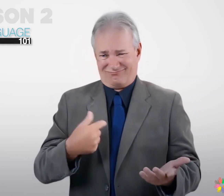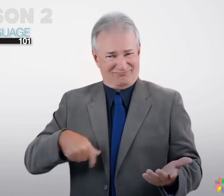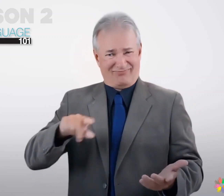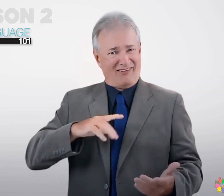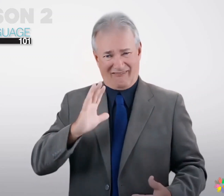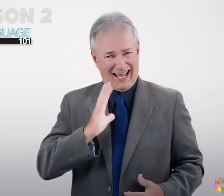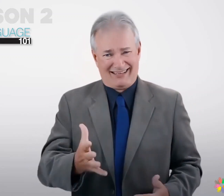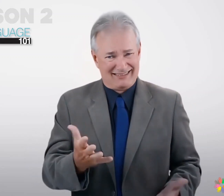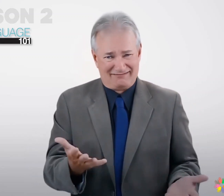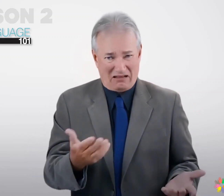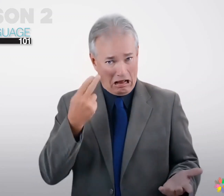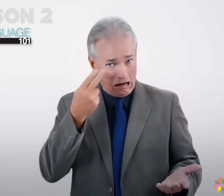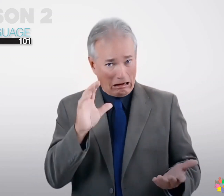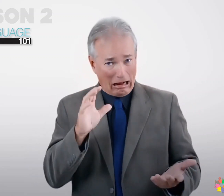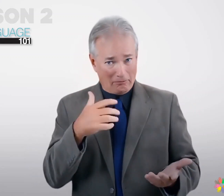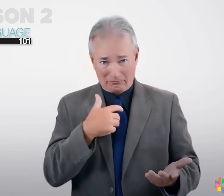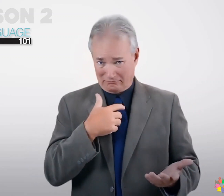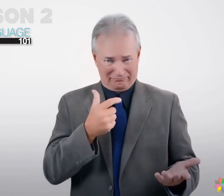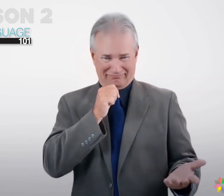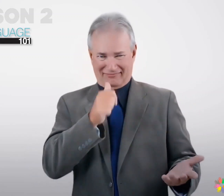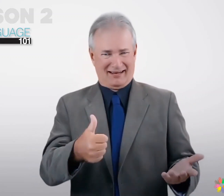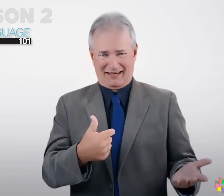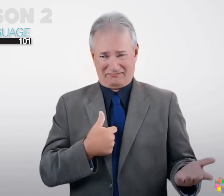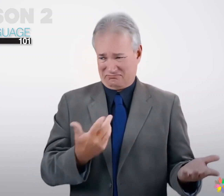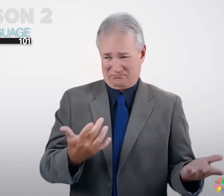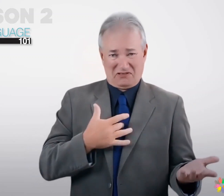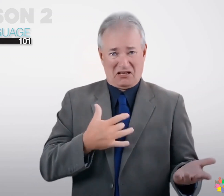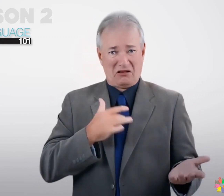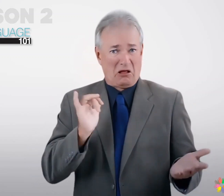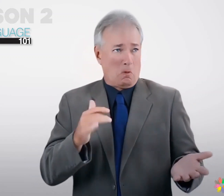not. We're fine, believe me. I wouldn't say we're handicapped, no.